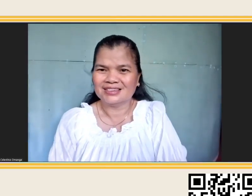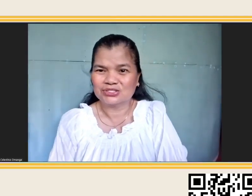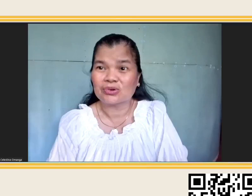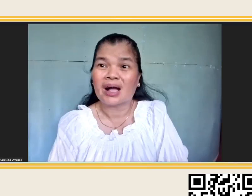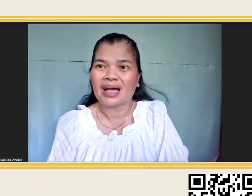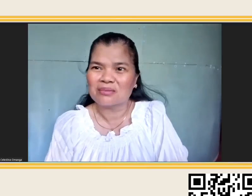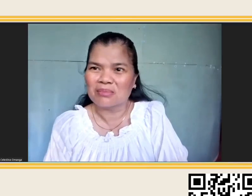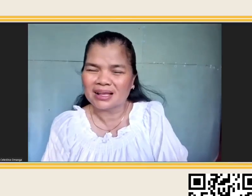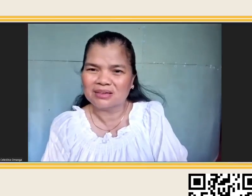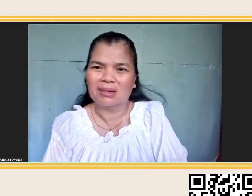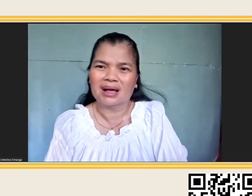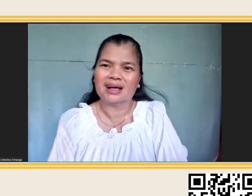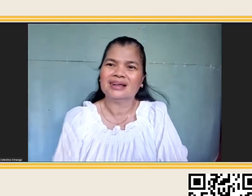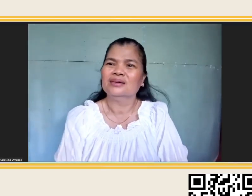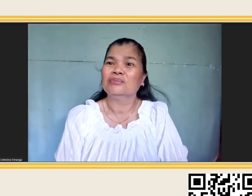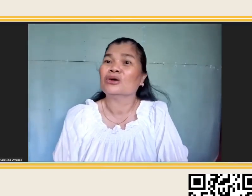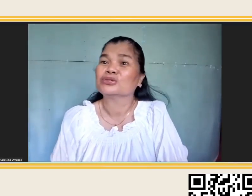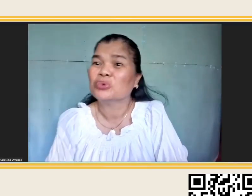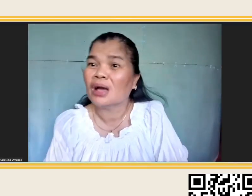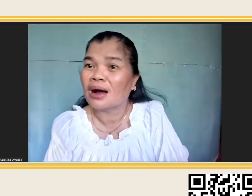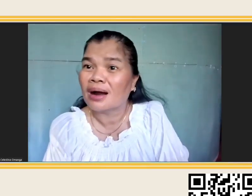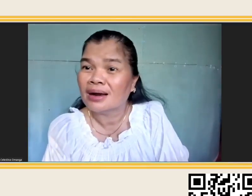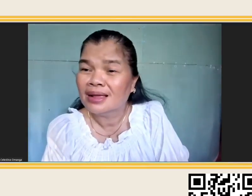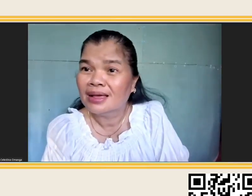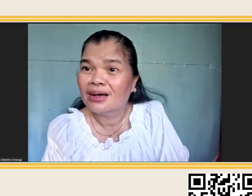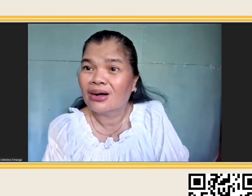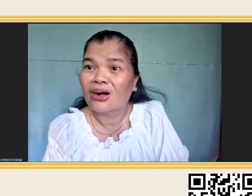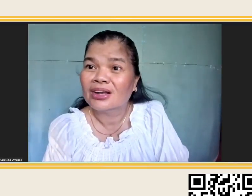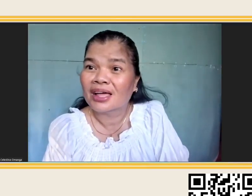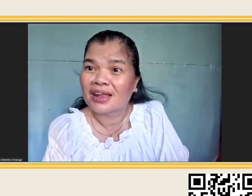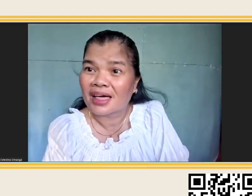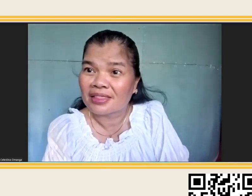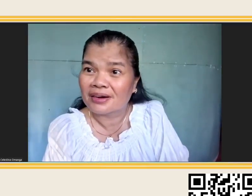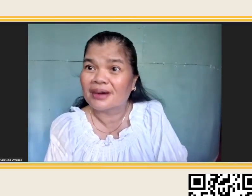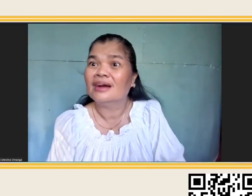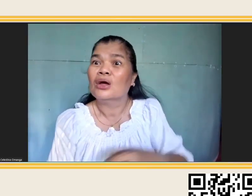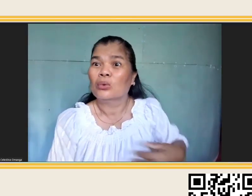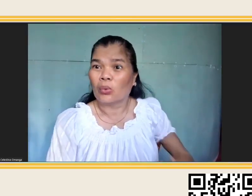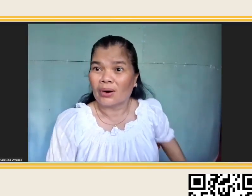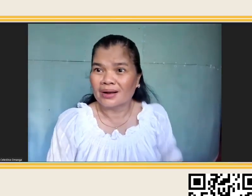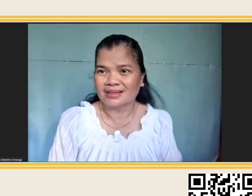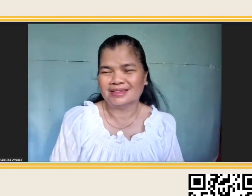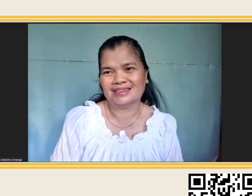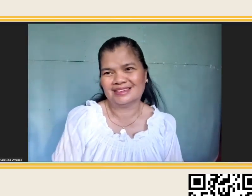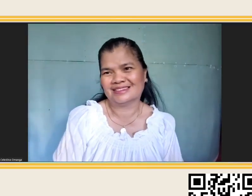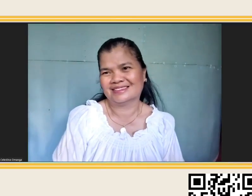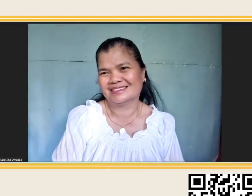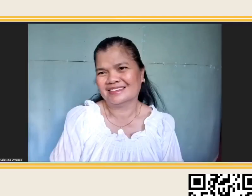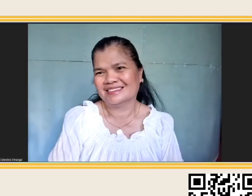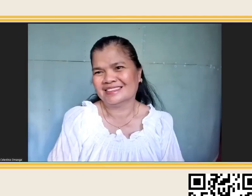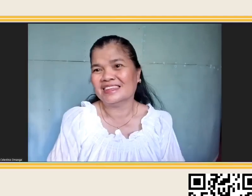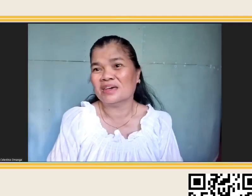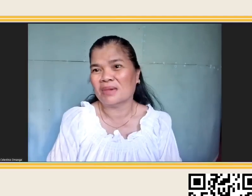Okay. So kakaiba, di ba? Because we are on another world.